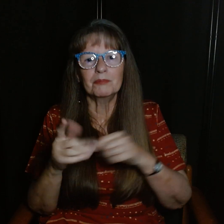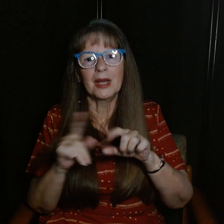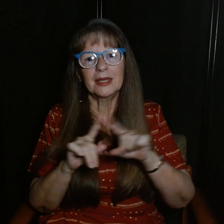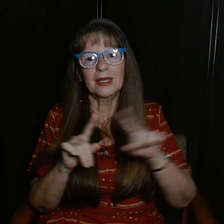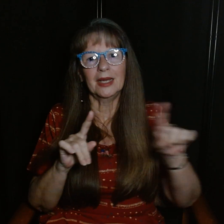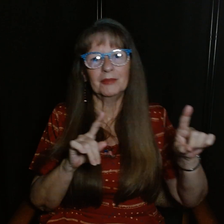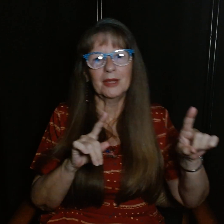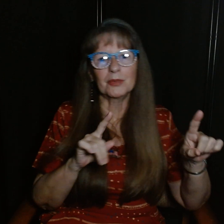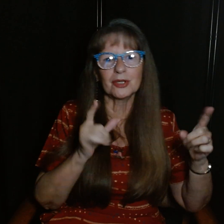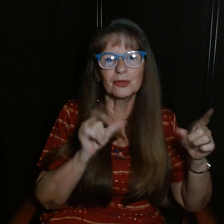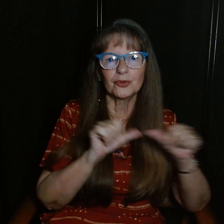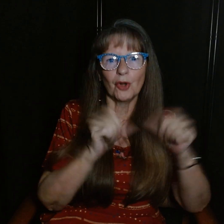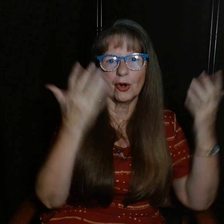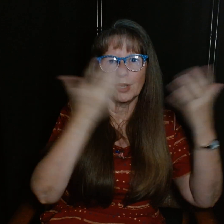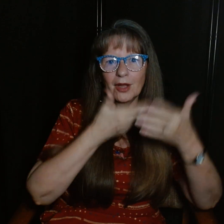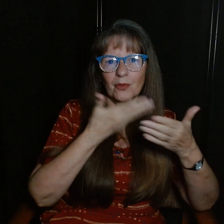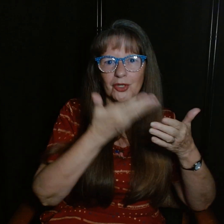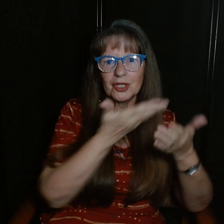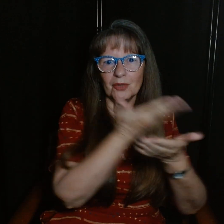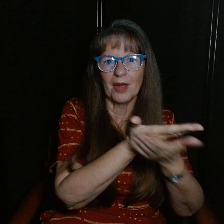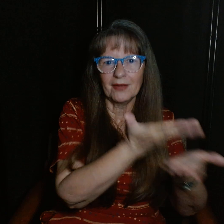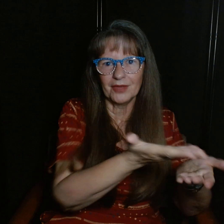but it was still dark when she arrived there.